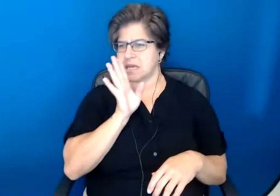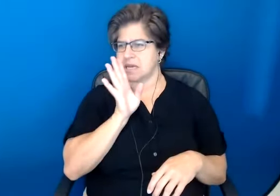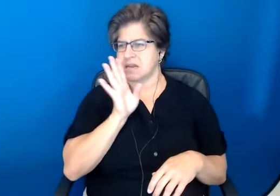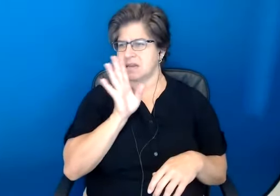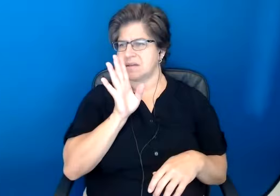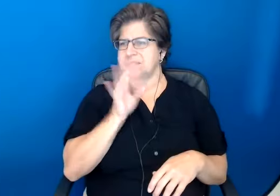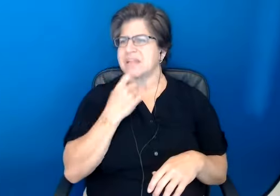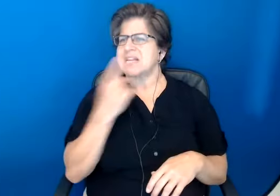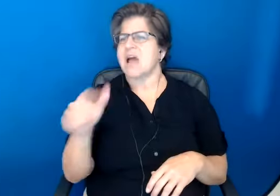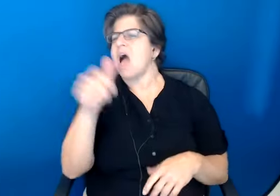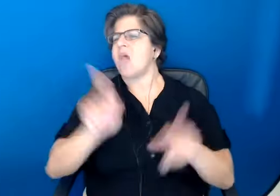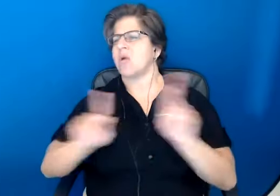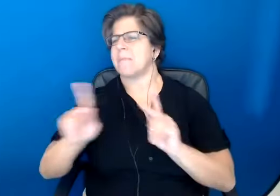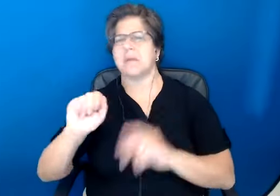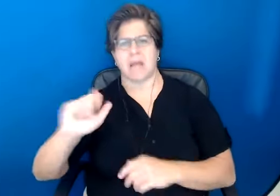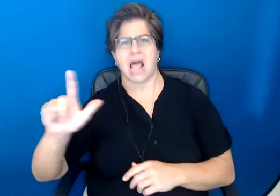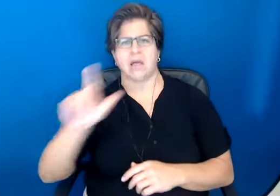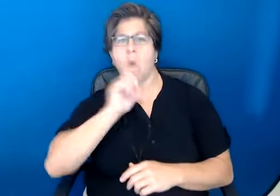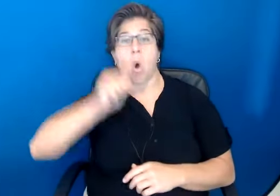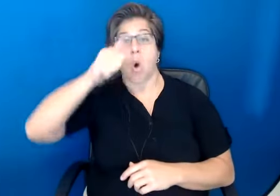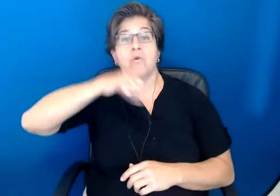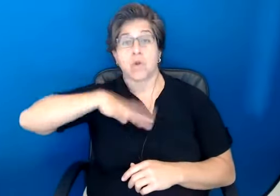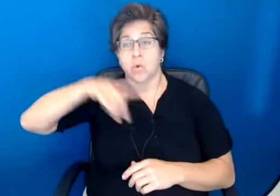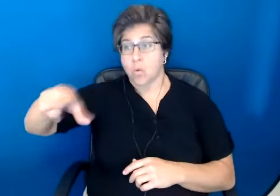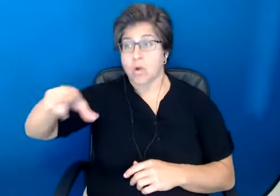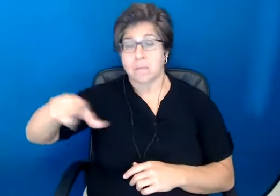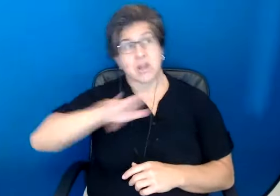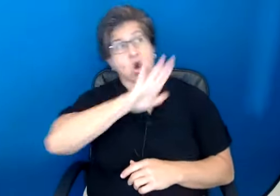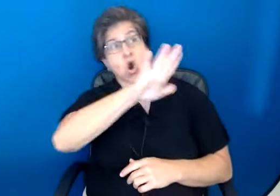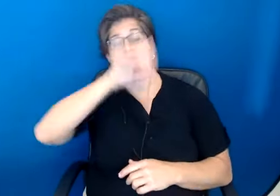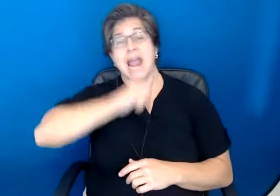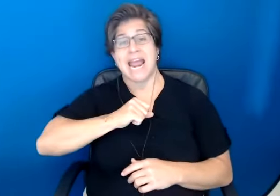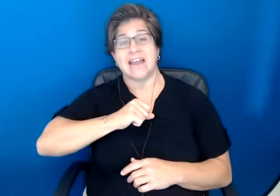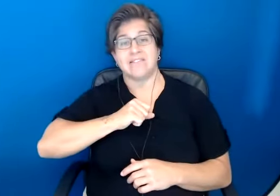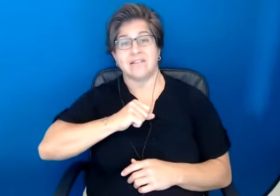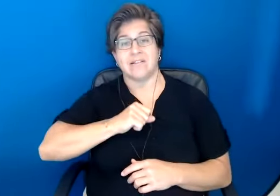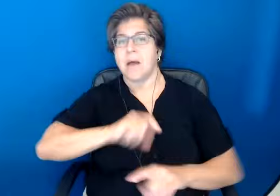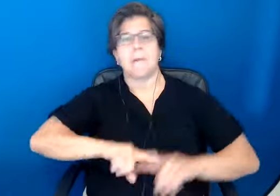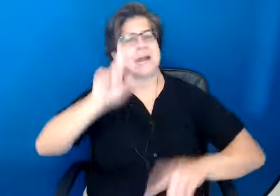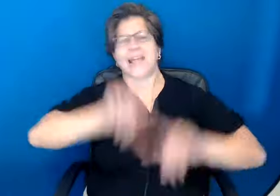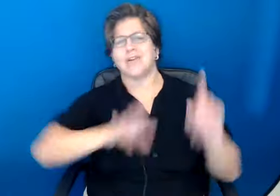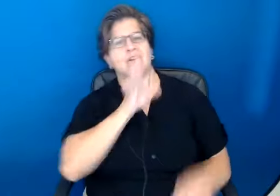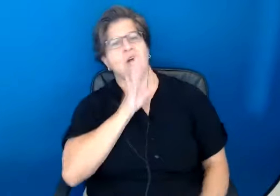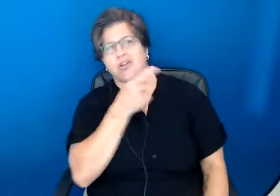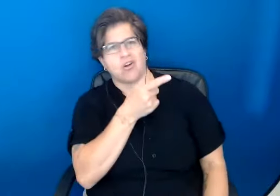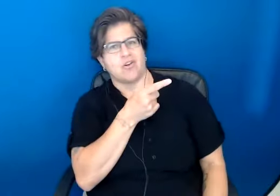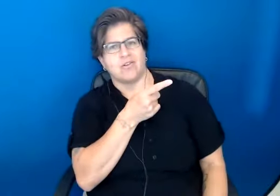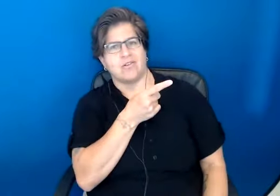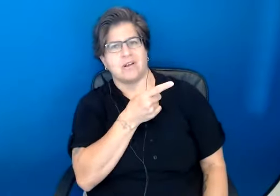I've sounded that positive, but I'm just trying to explain what my character defects did to me. But what I do know is that I reconciled with